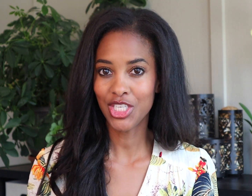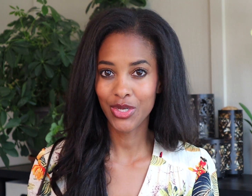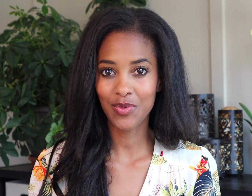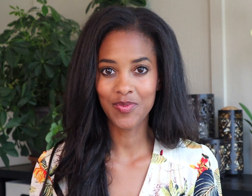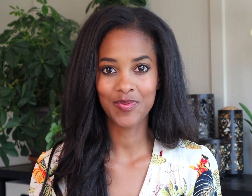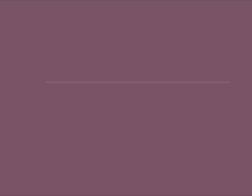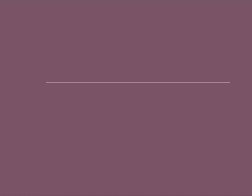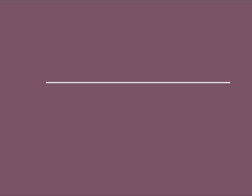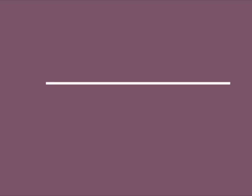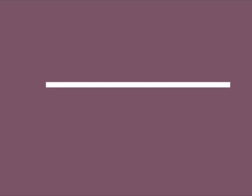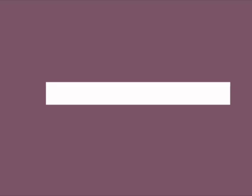too.